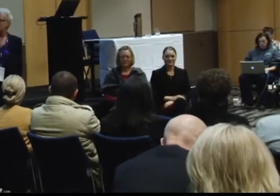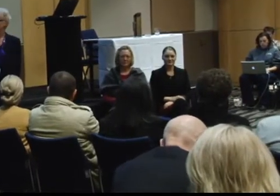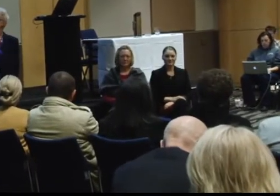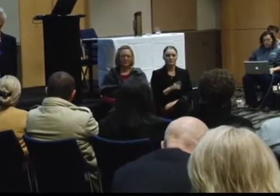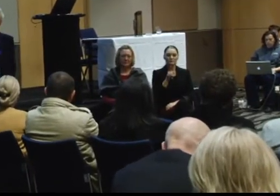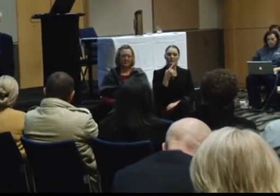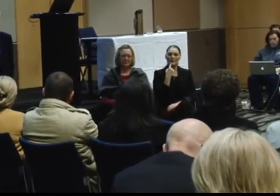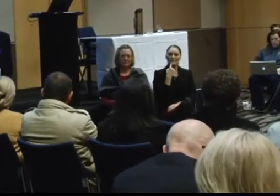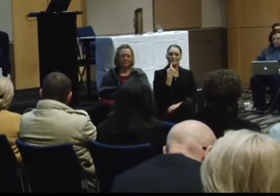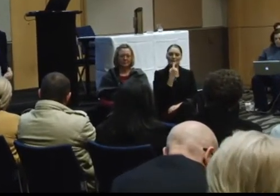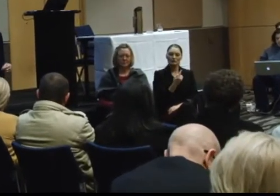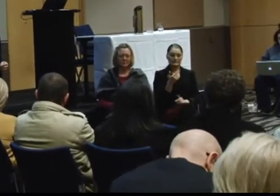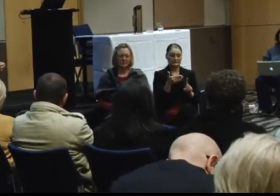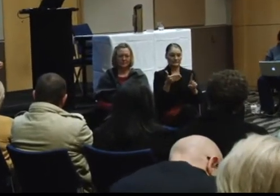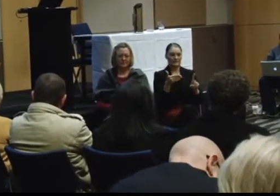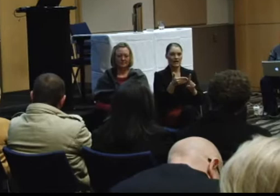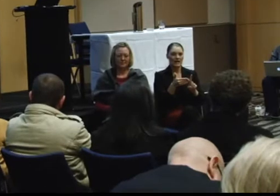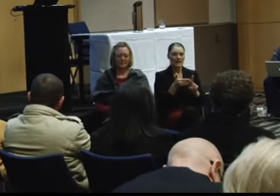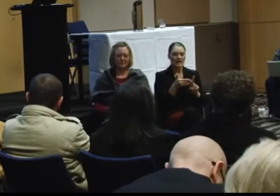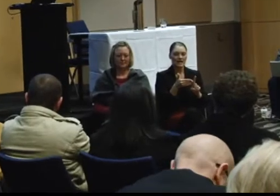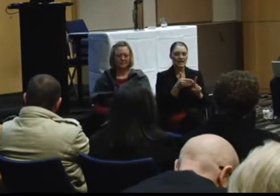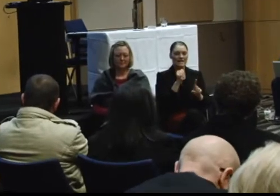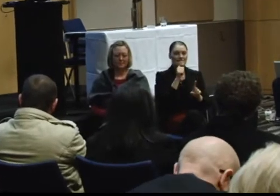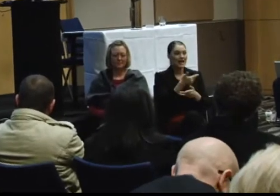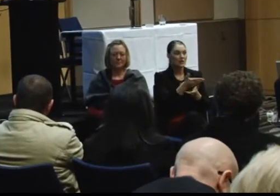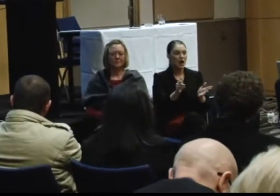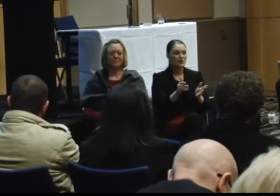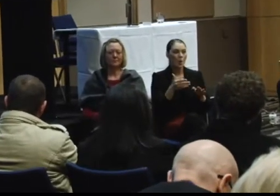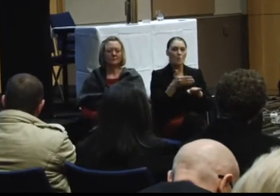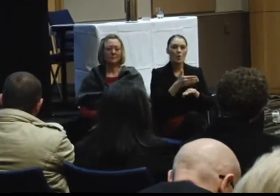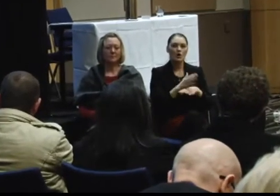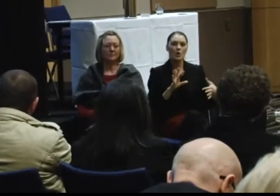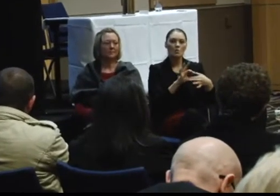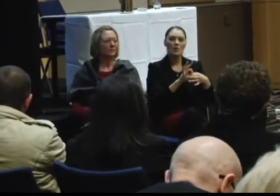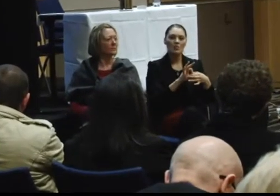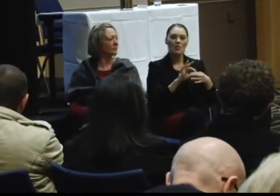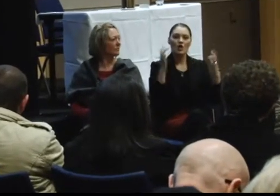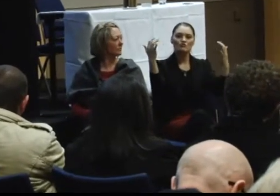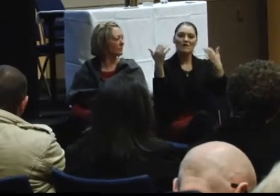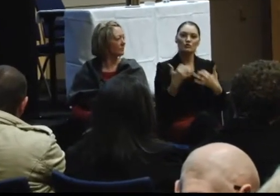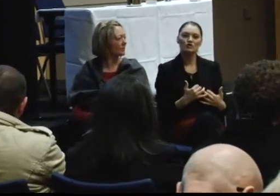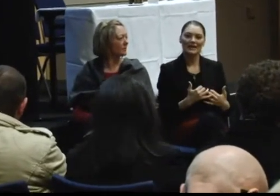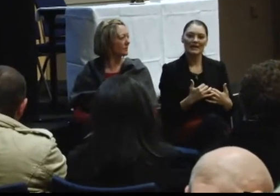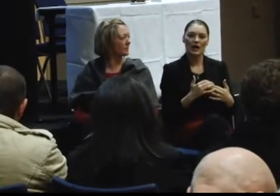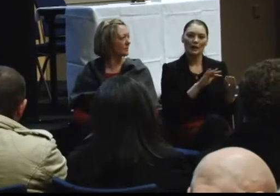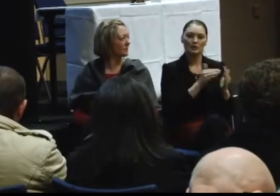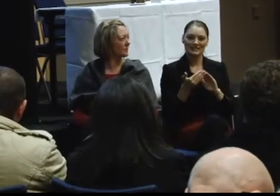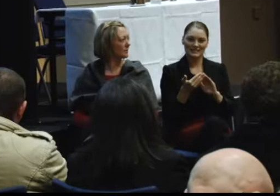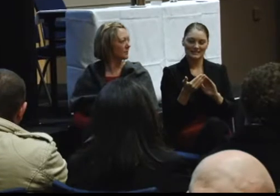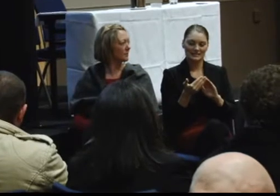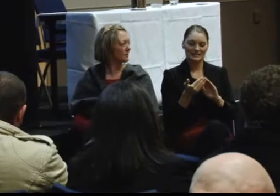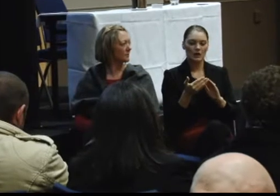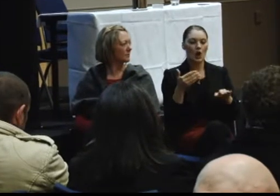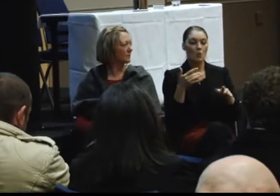You mentioned specifically, David, if anybody was working with refugee communities. And with Computers